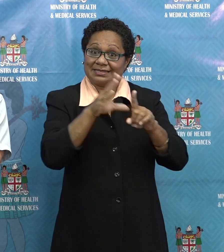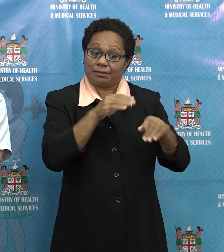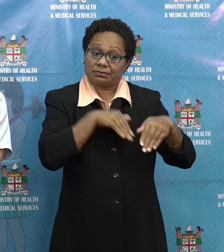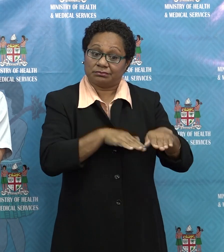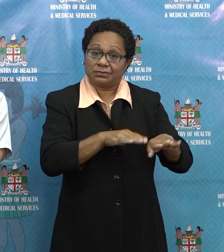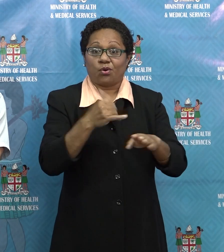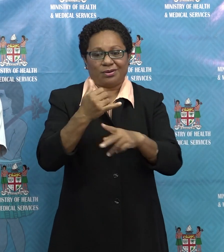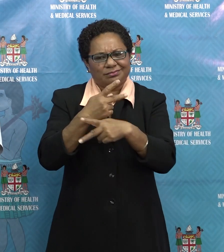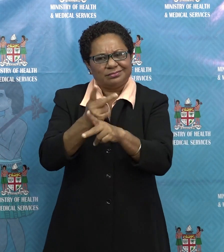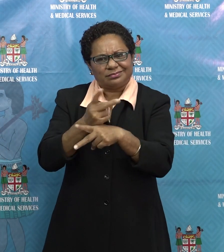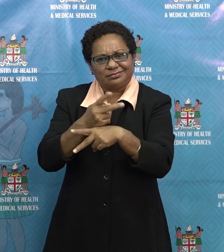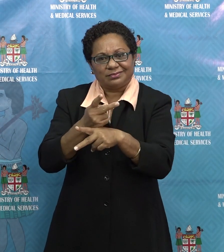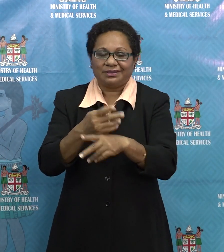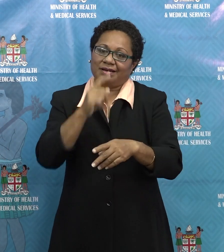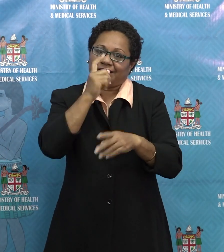back.